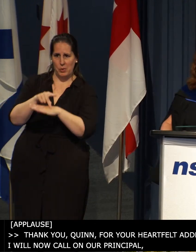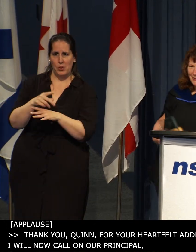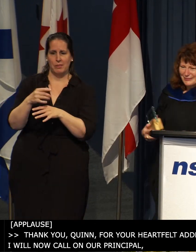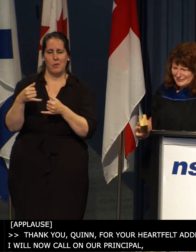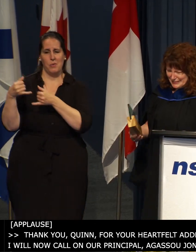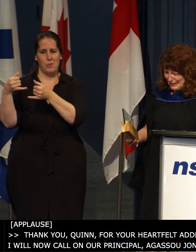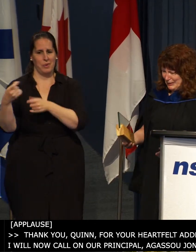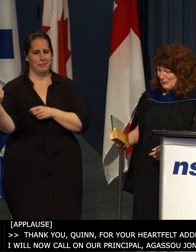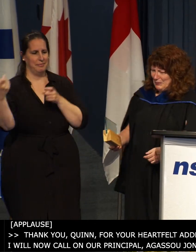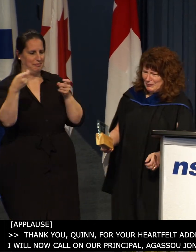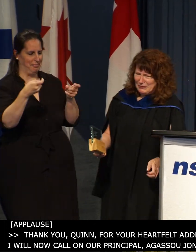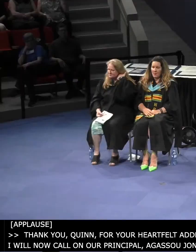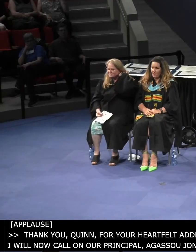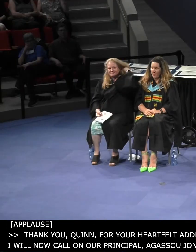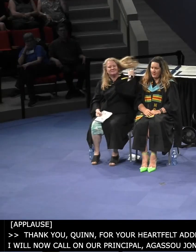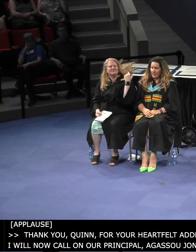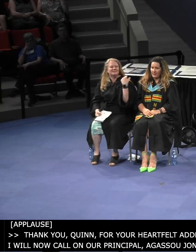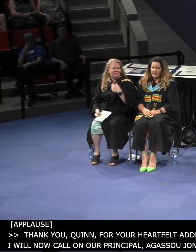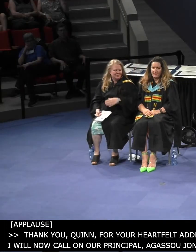Award.